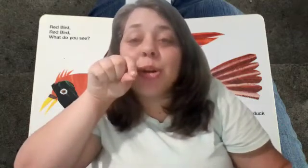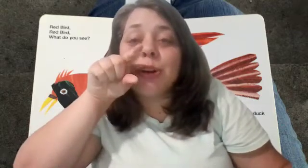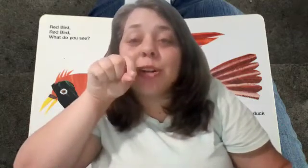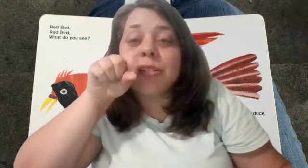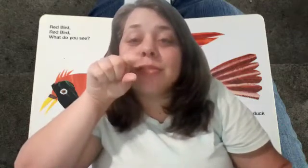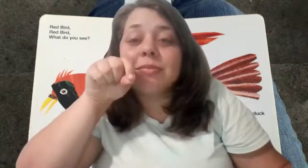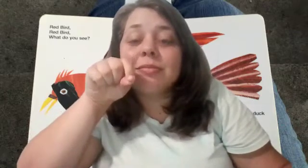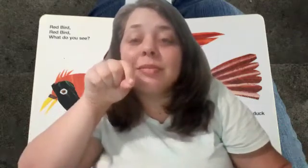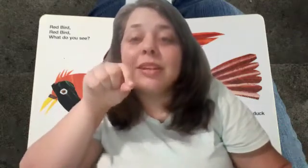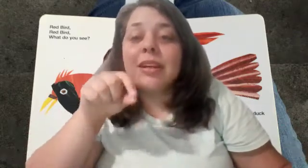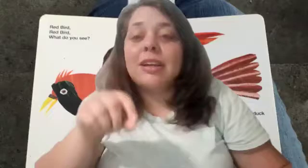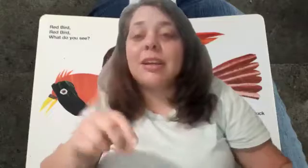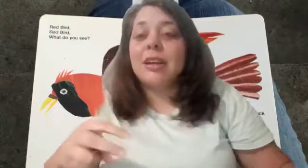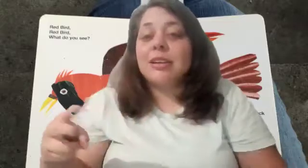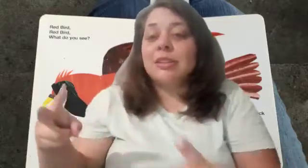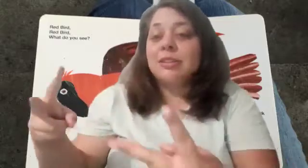bird.